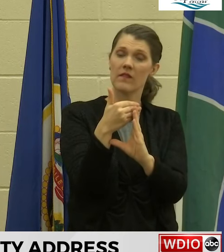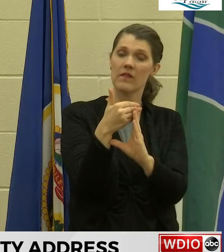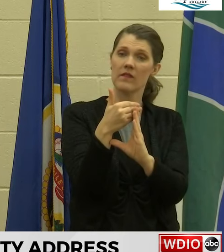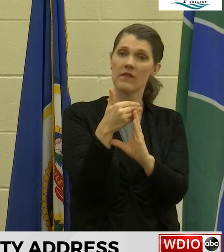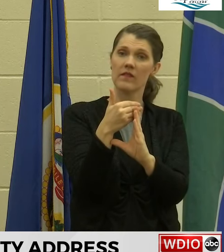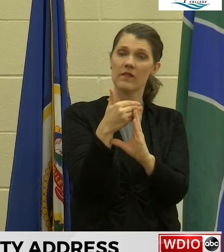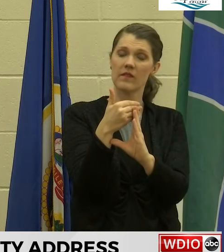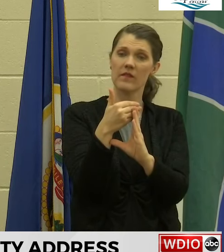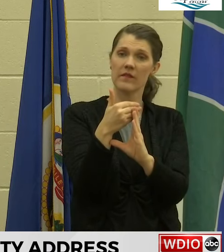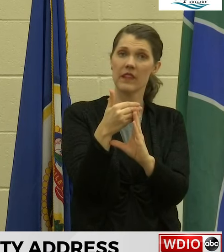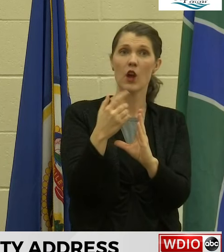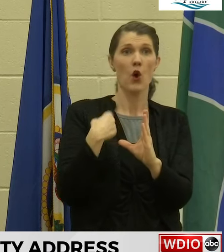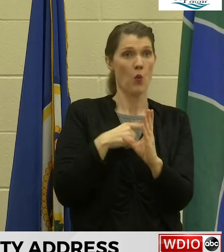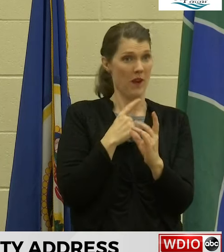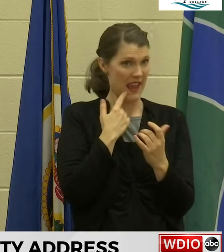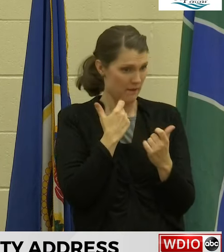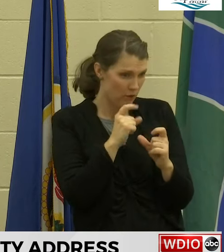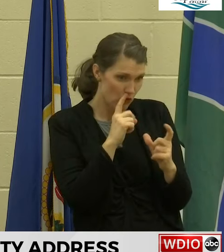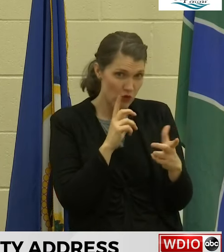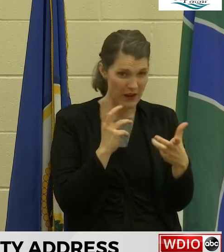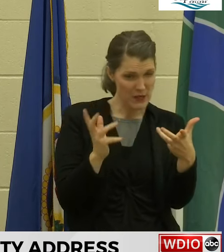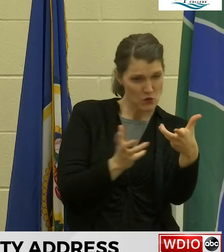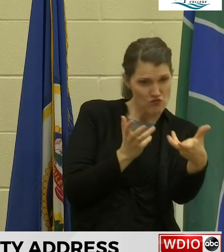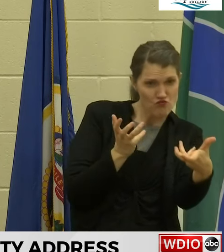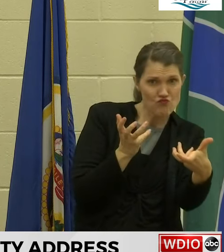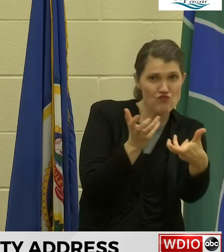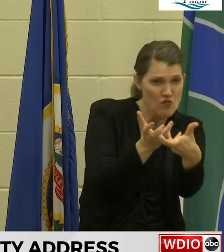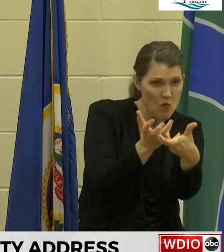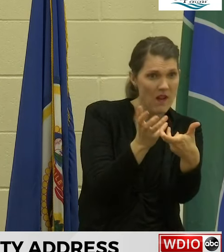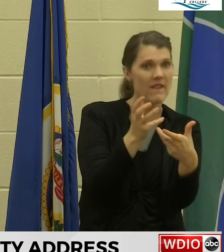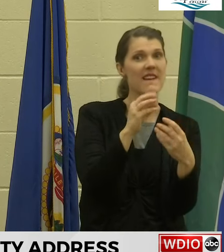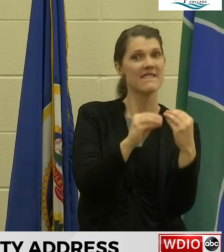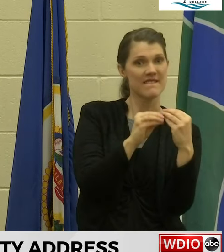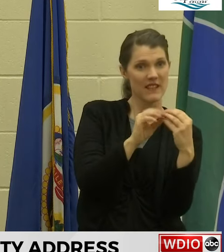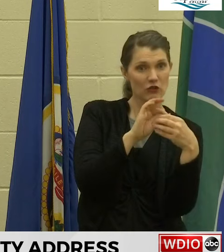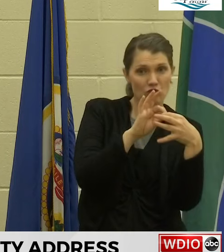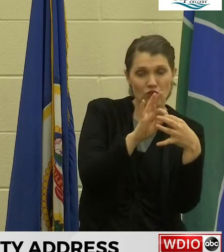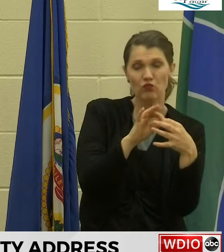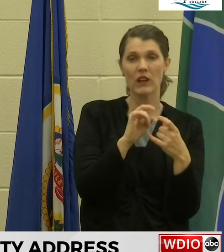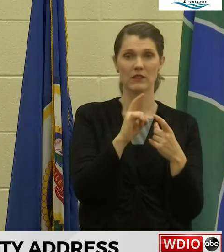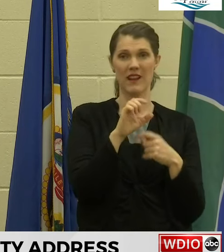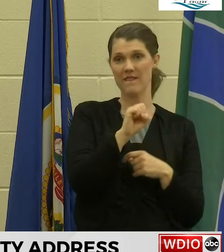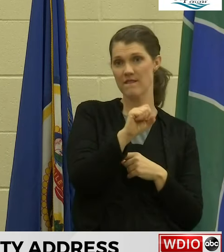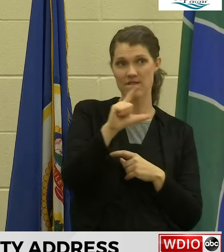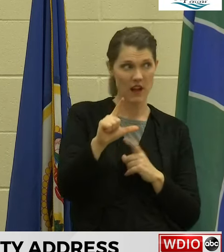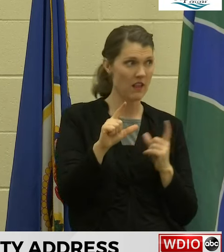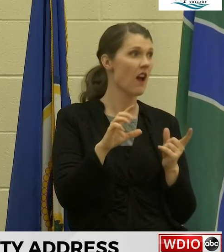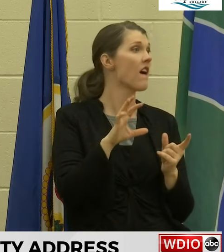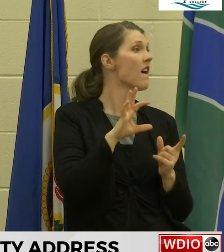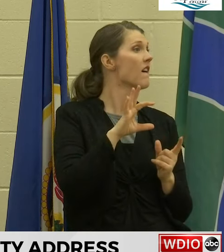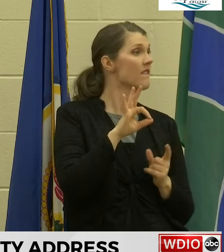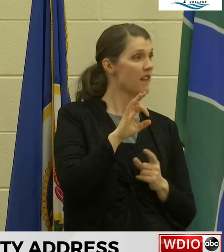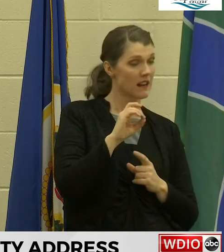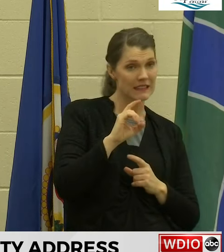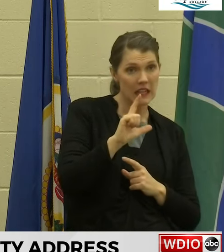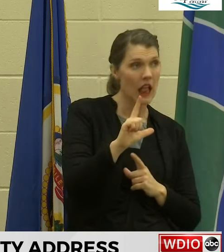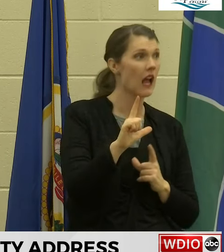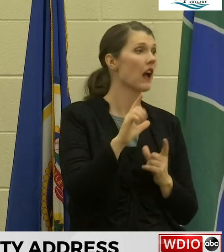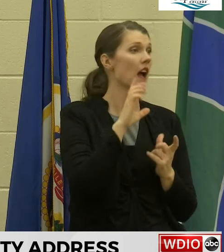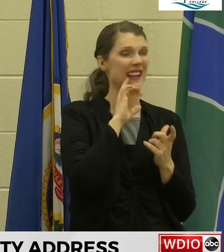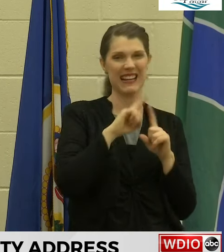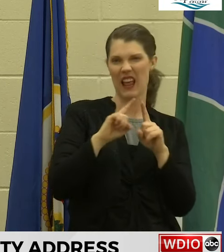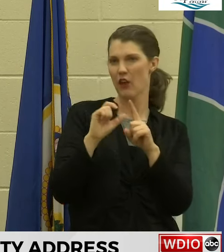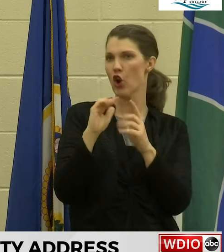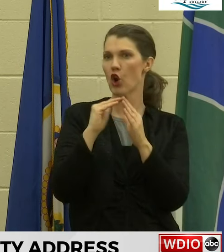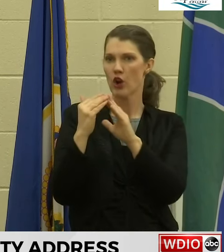have proactively reached out to repair relationships and collaborate with St. Louis County, the Fond du Lac Band, and community